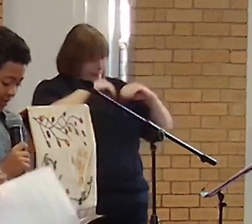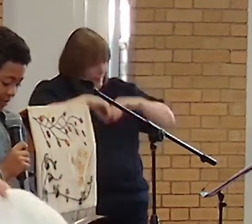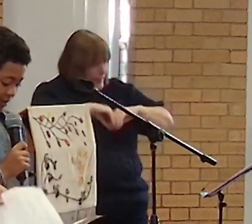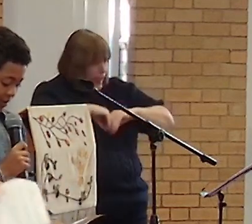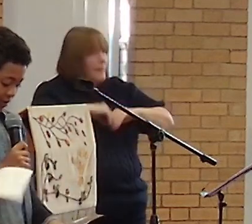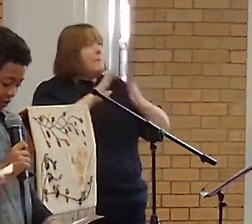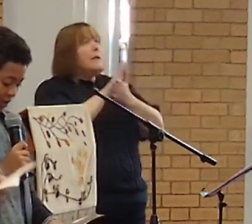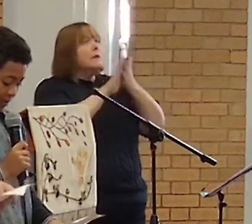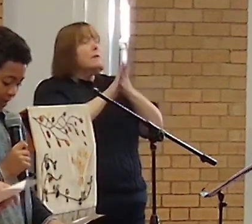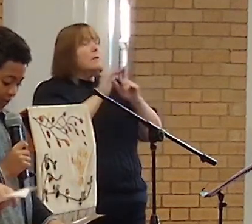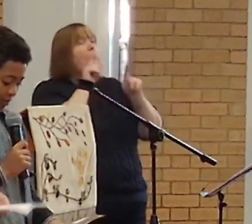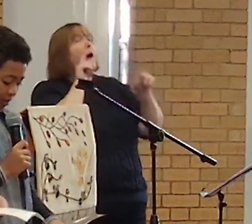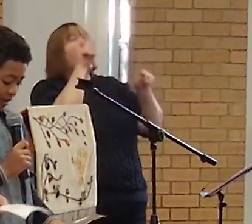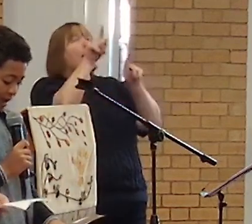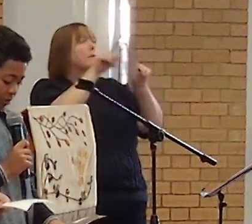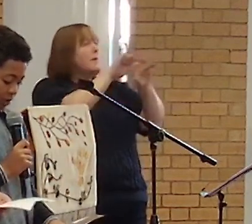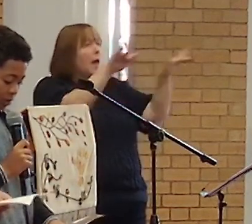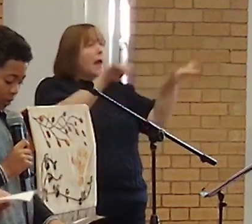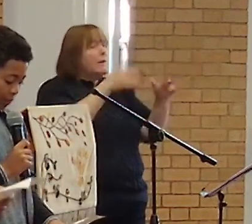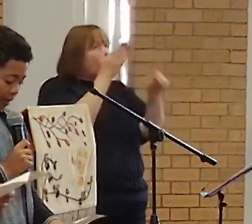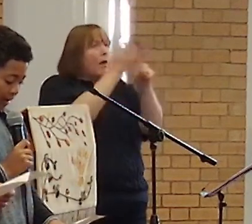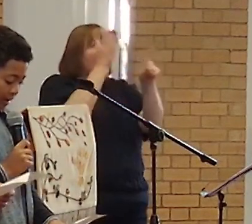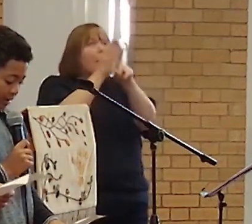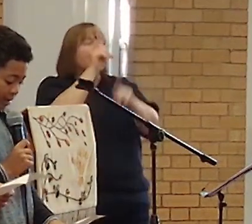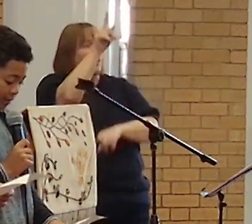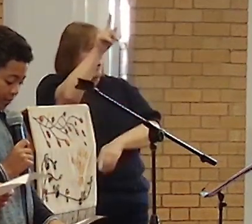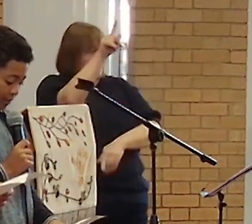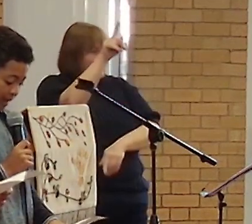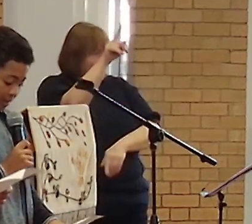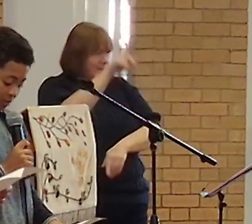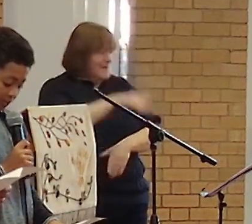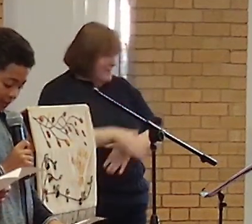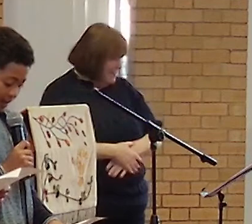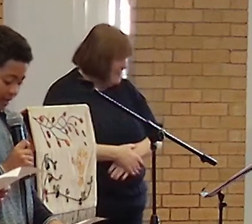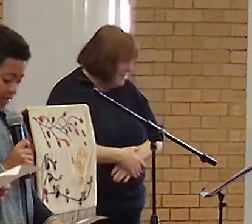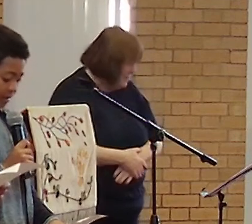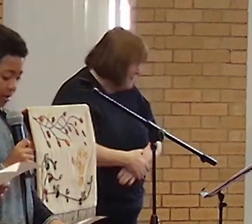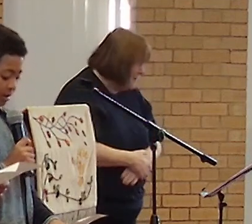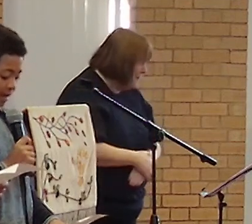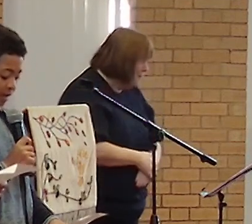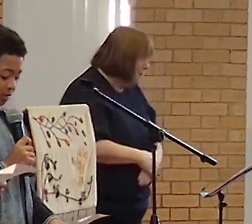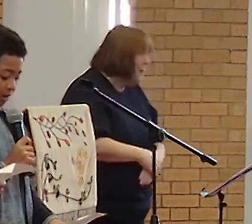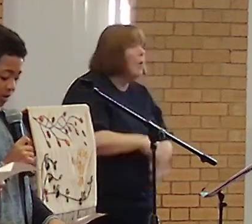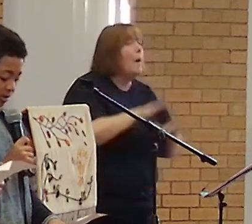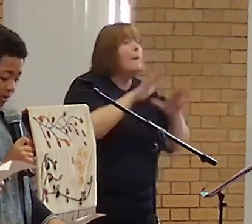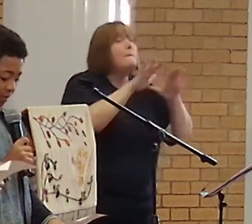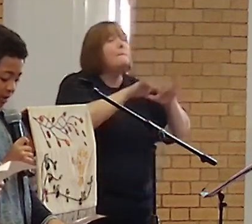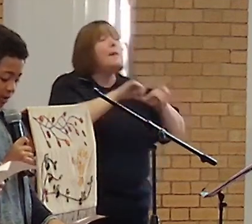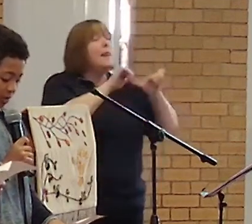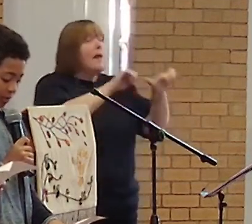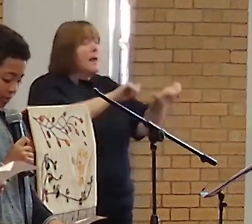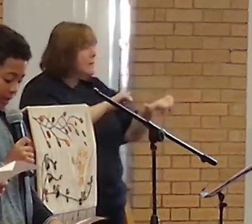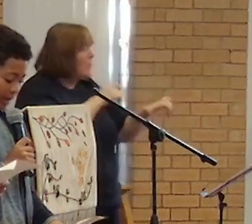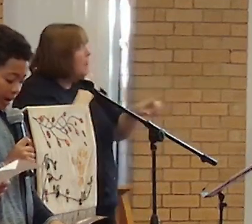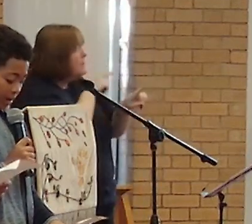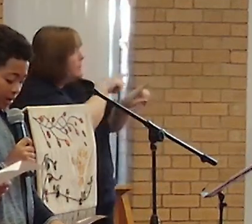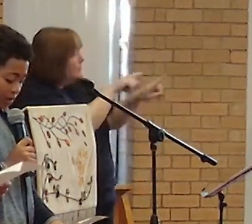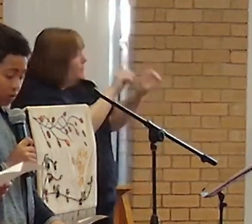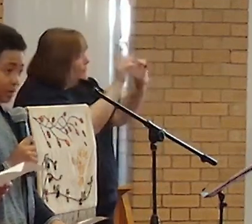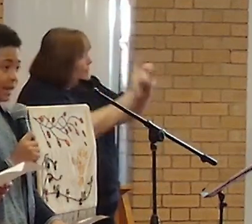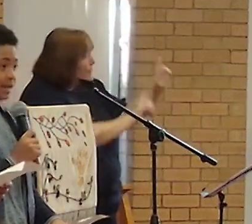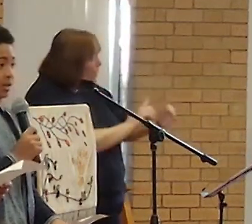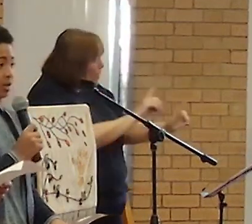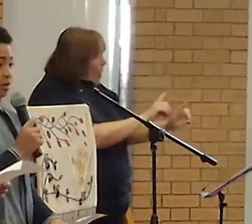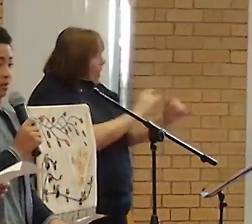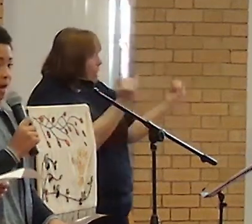You're blessed when you can show people how to cooperate instead of compete or fight. That's when you discover who you really are